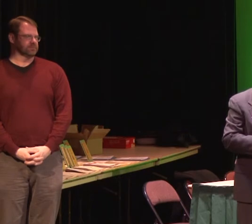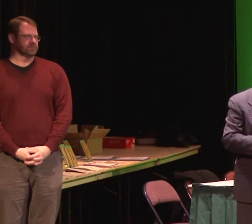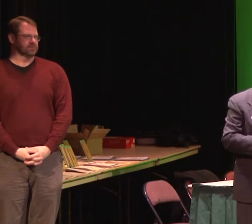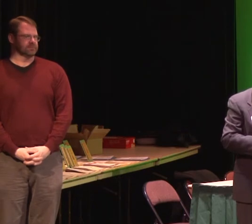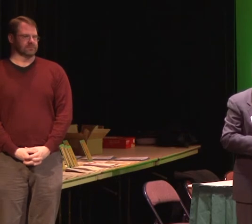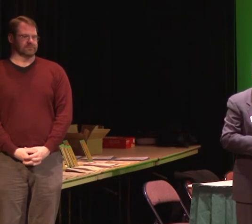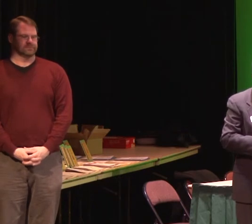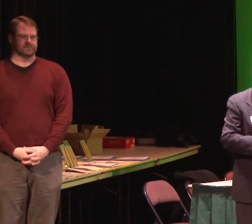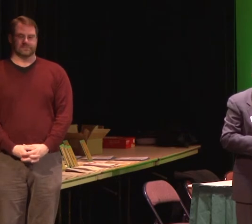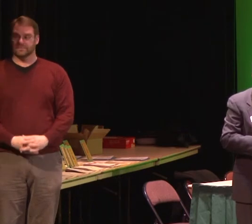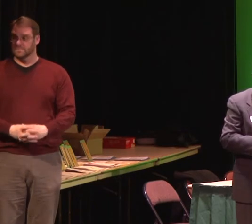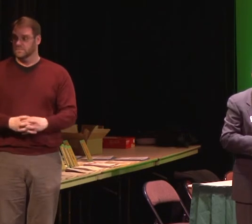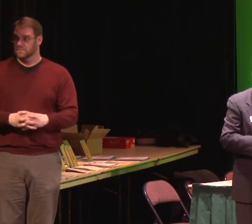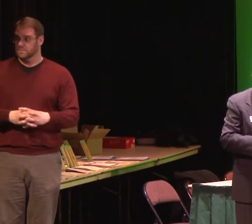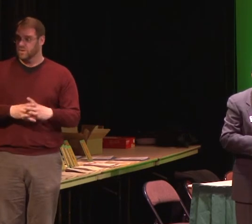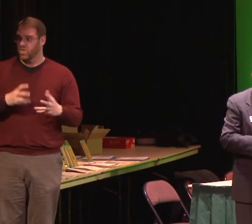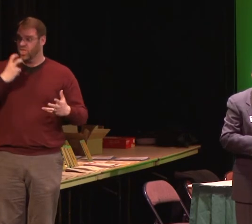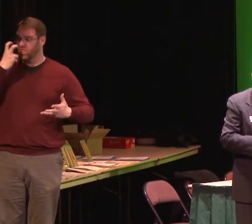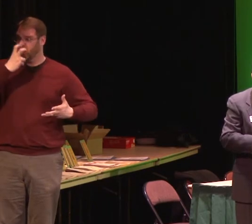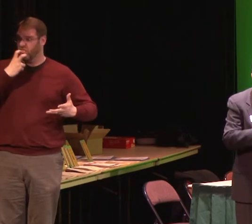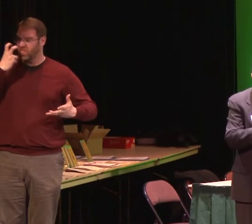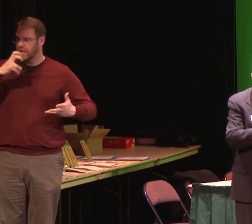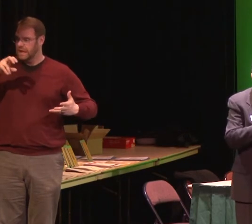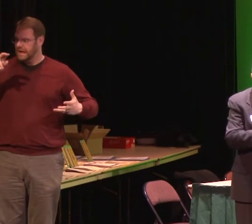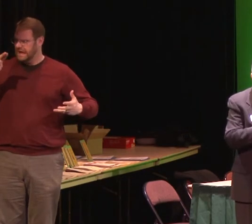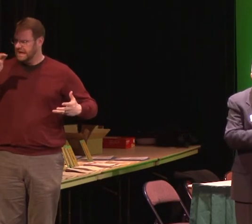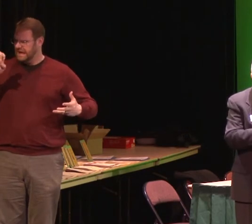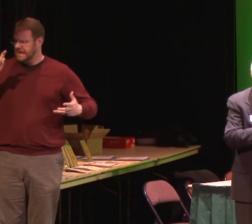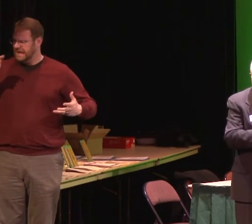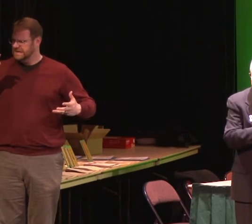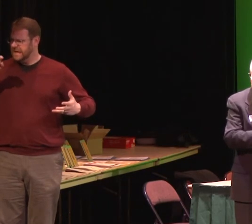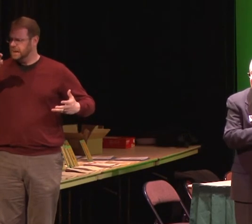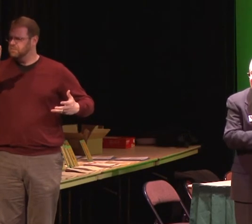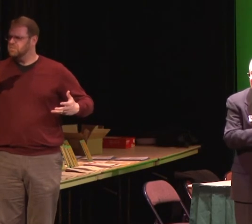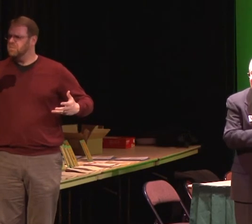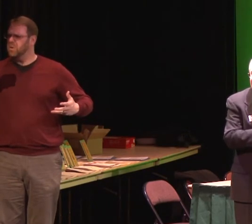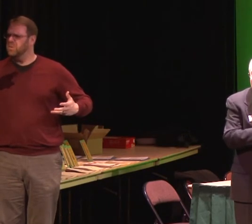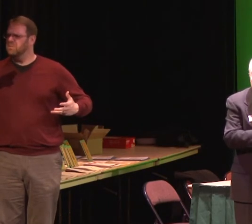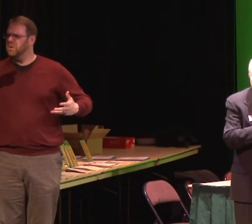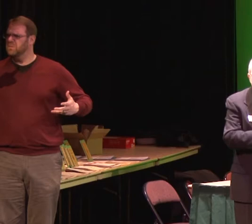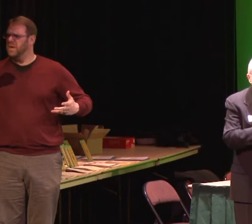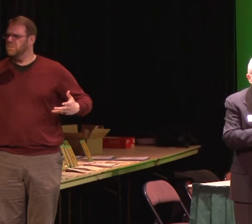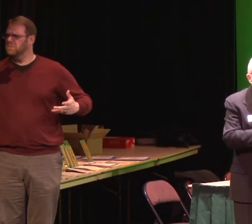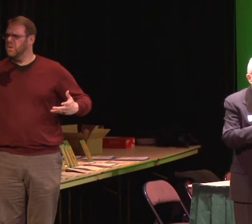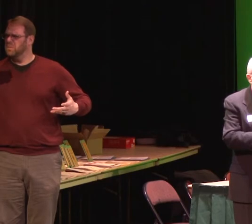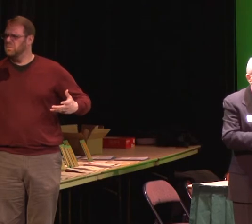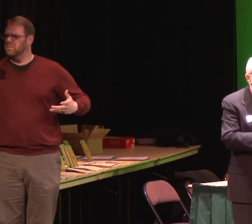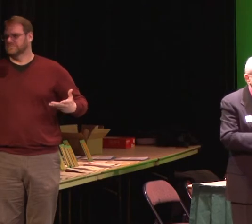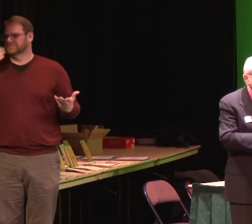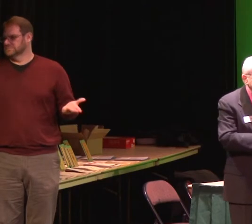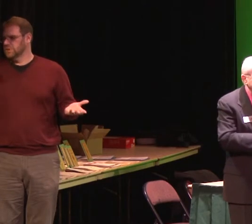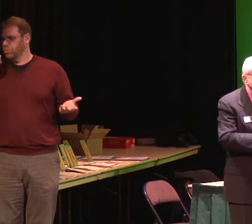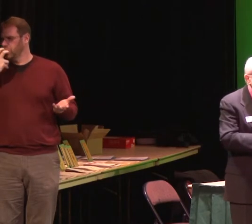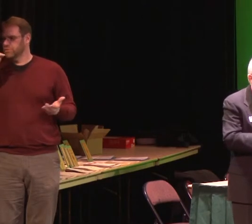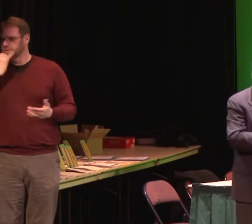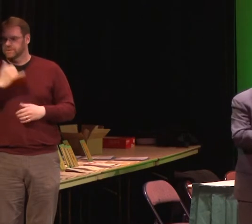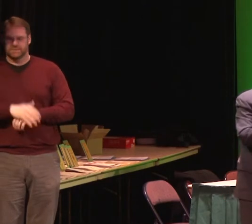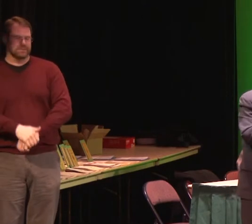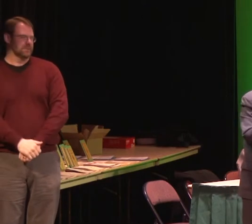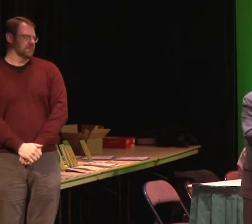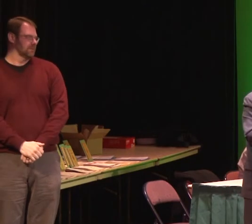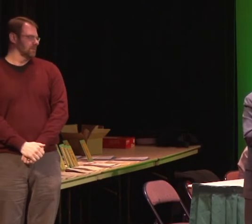If I pronounce that correctly, I hope if you're here, you accept my apologies for mispronunciation.